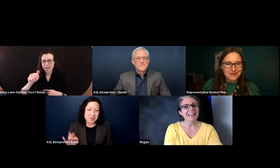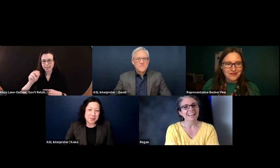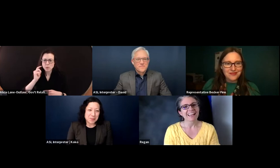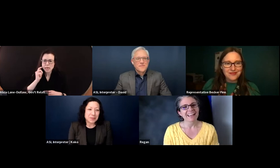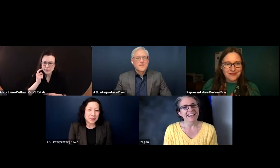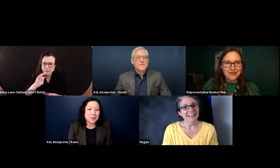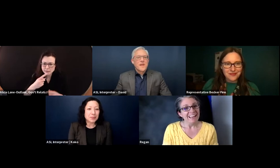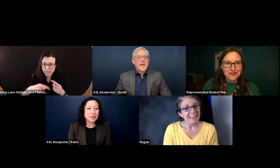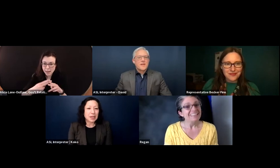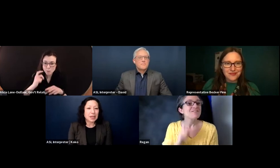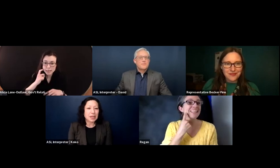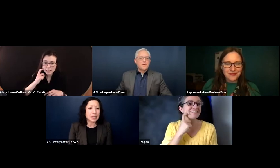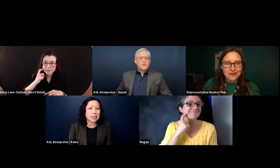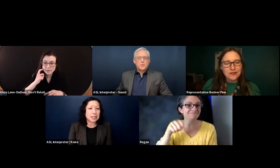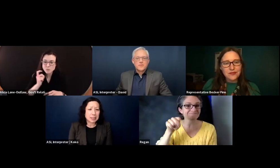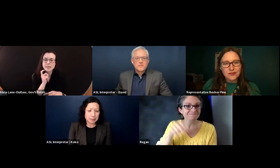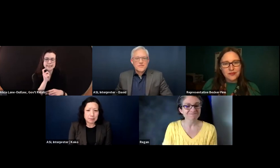example. And